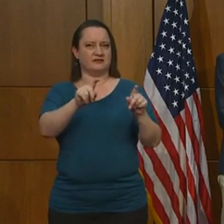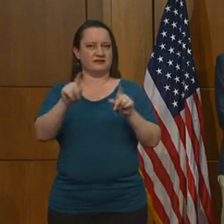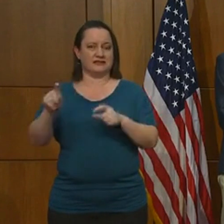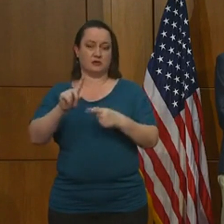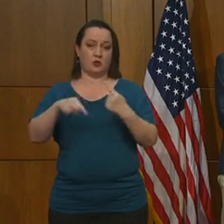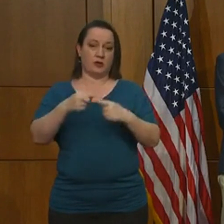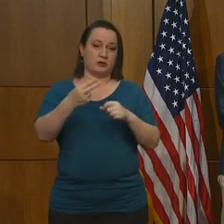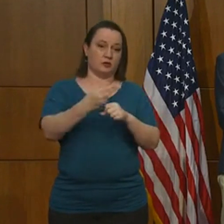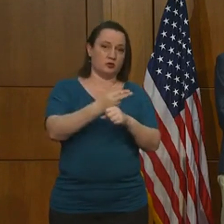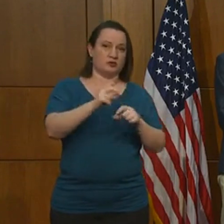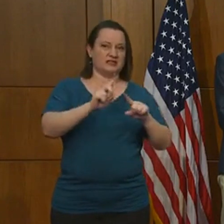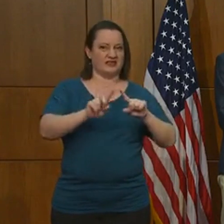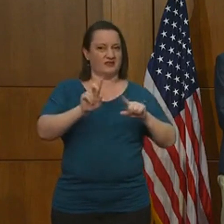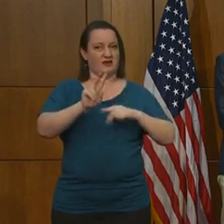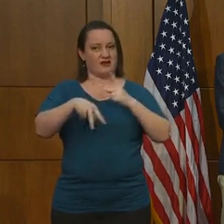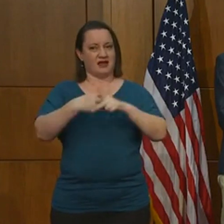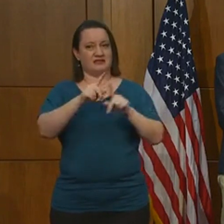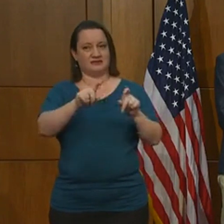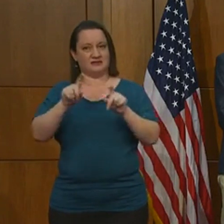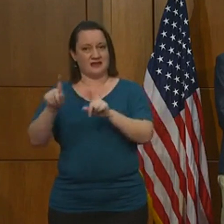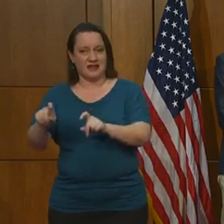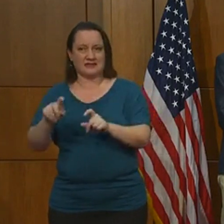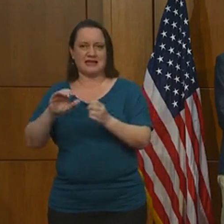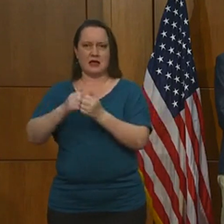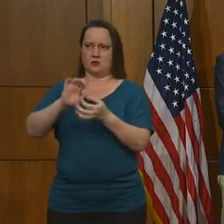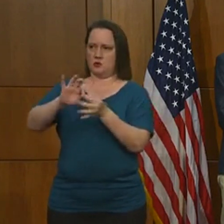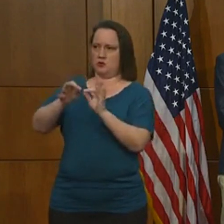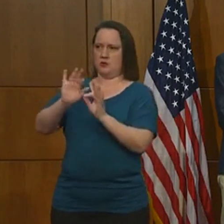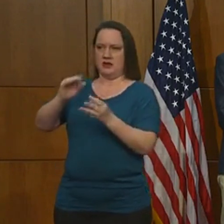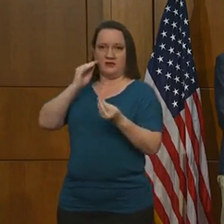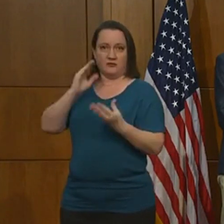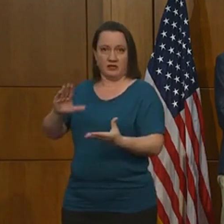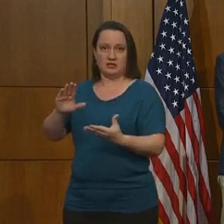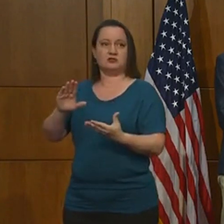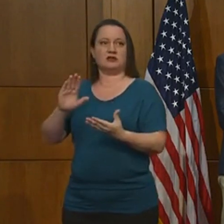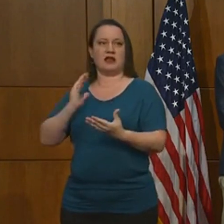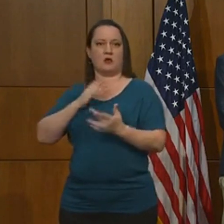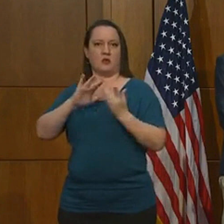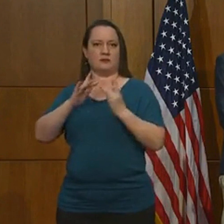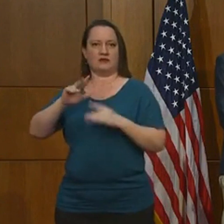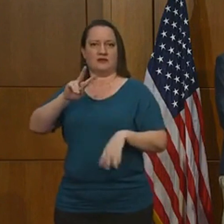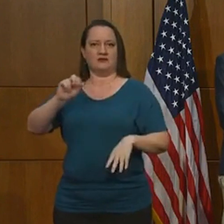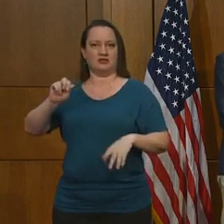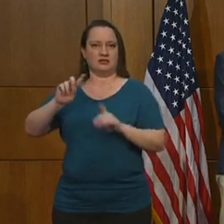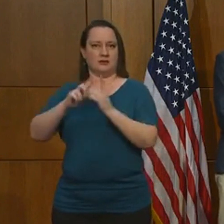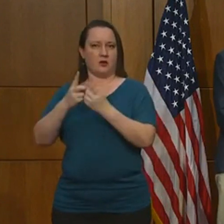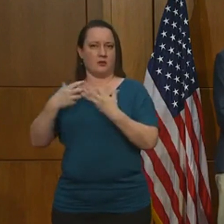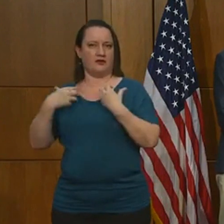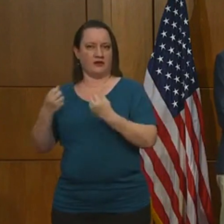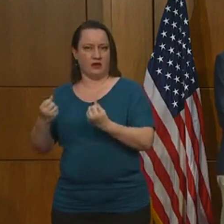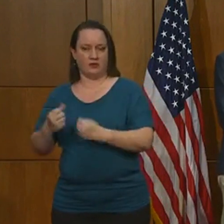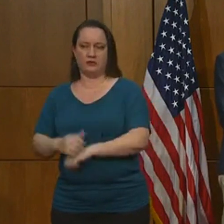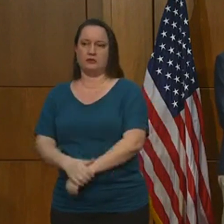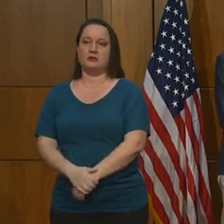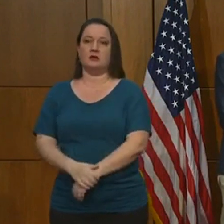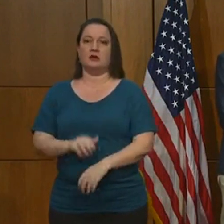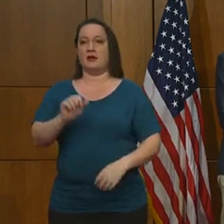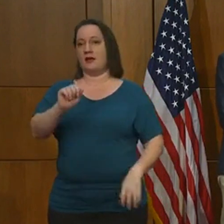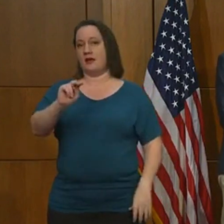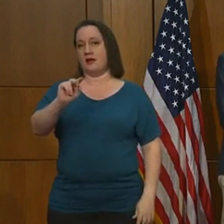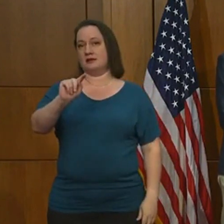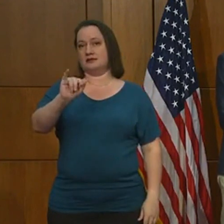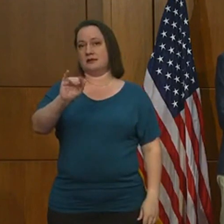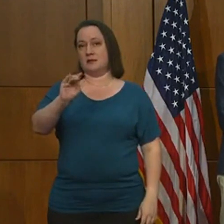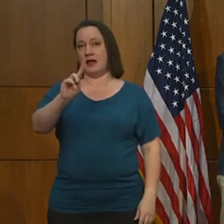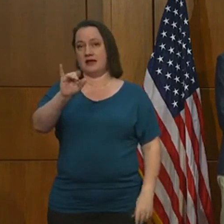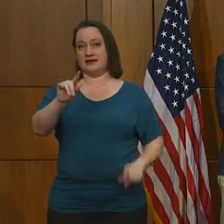be interpreted on our webpage at the Virginia Department of Health. I think the role of antibody testing is